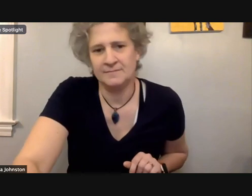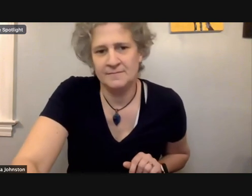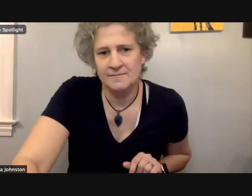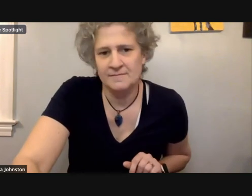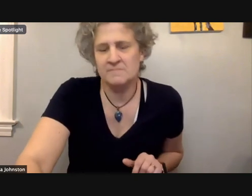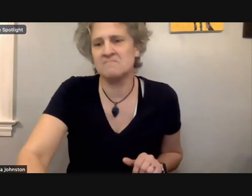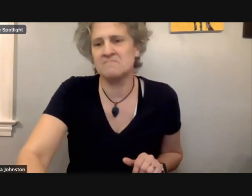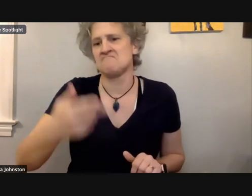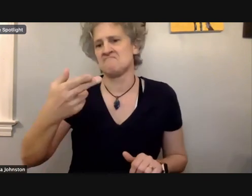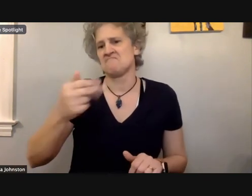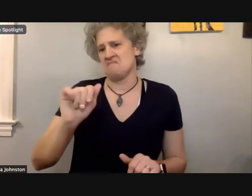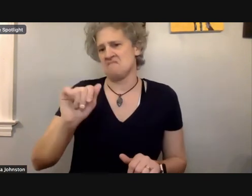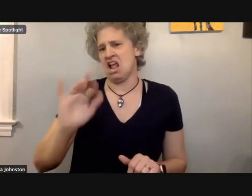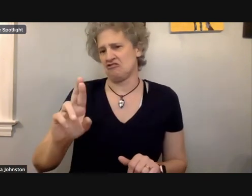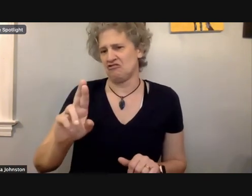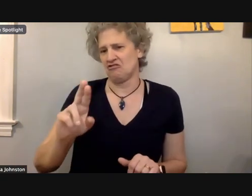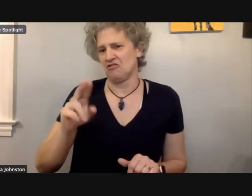of nerve.